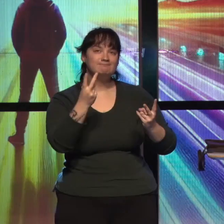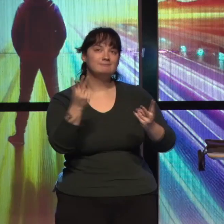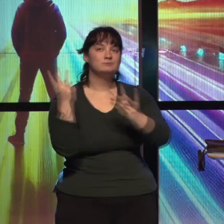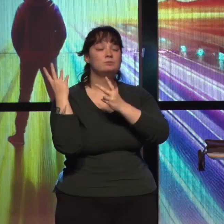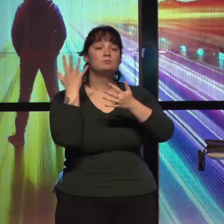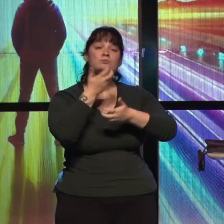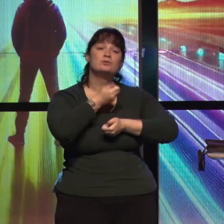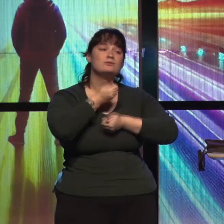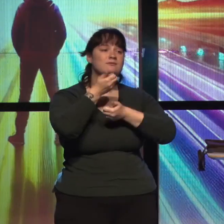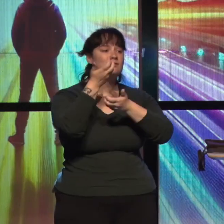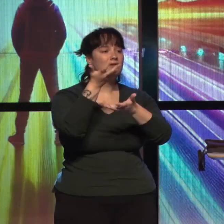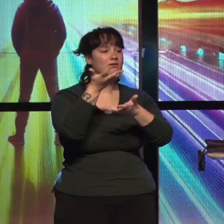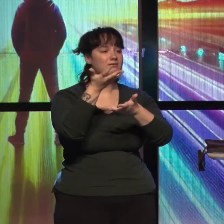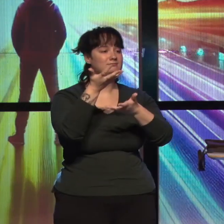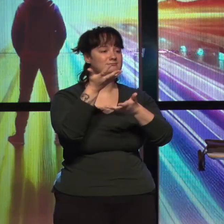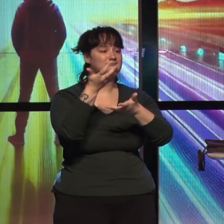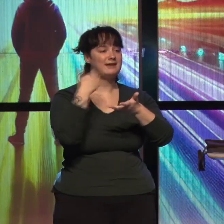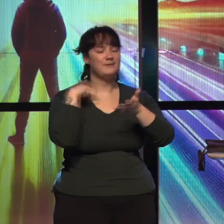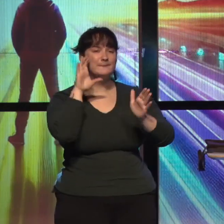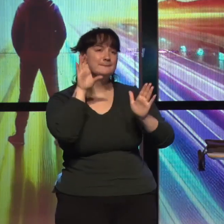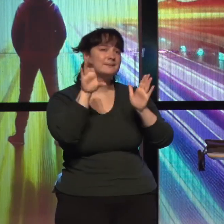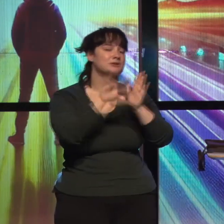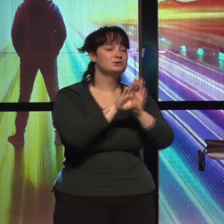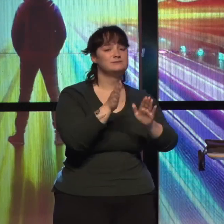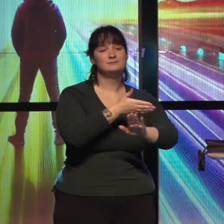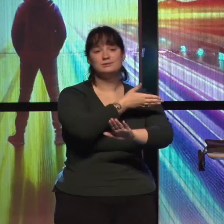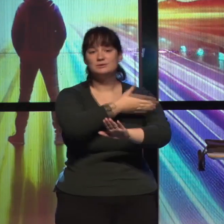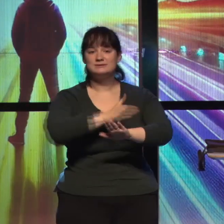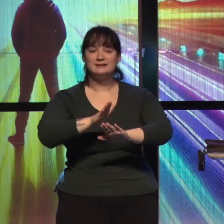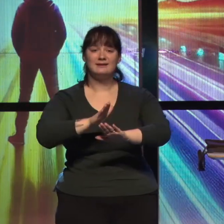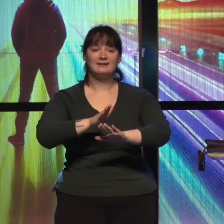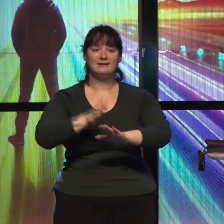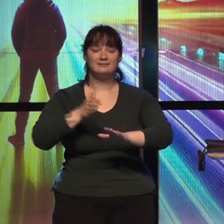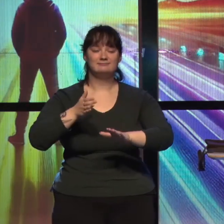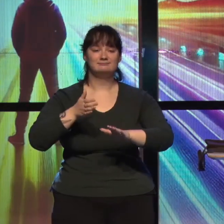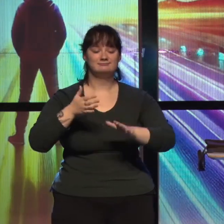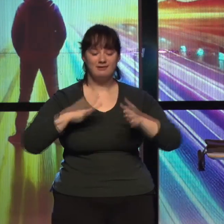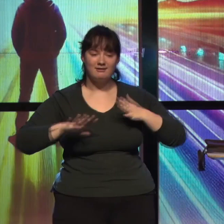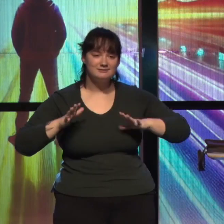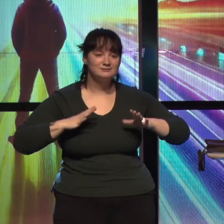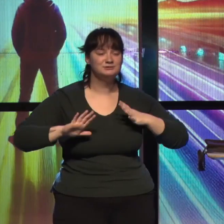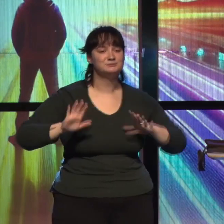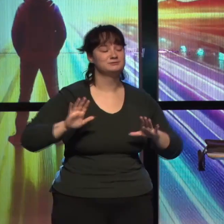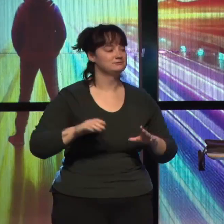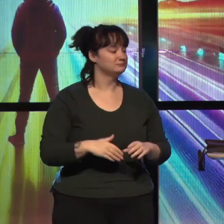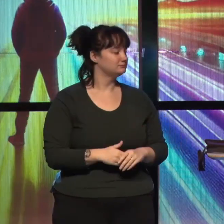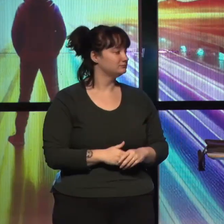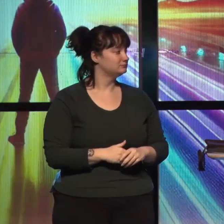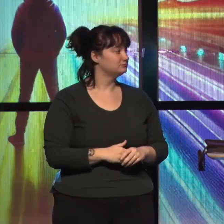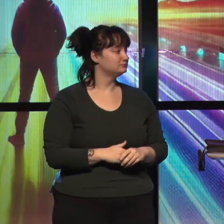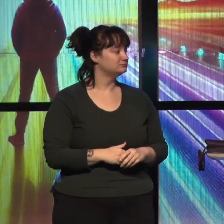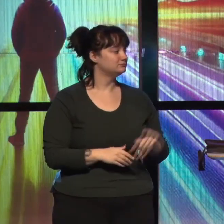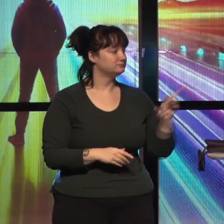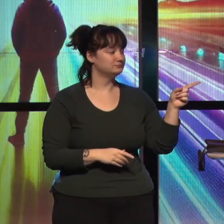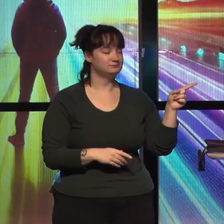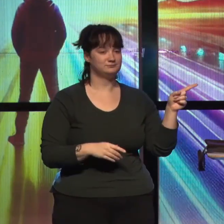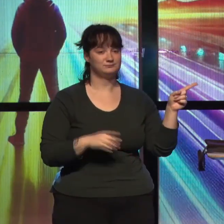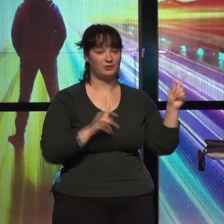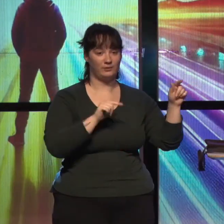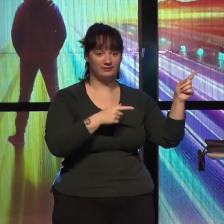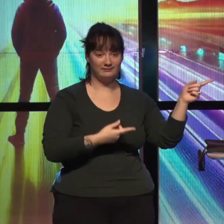and they're filled with all the scenery and the music and the costumes, and I love it so very much. And so like here in Denver, we went to Hadestown. Anybody